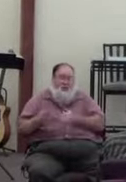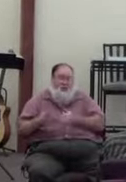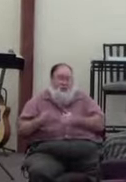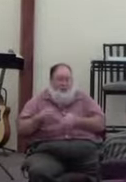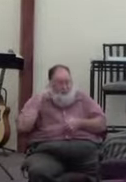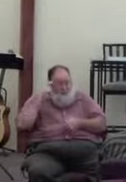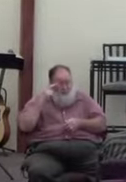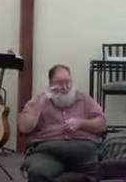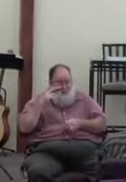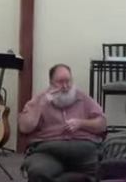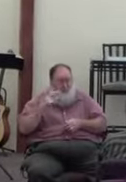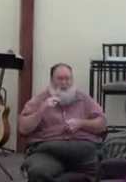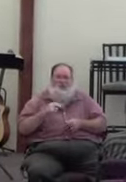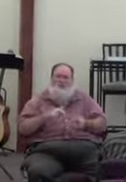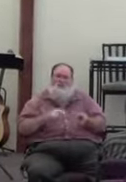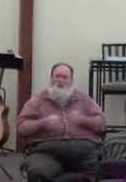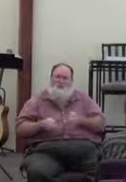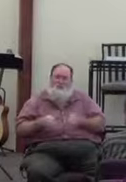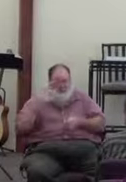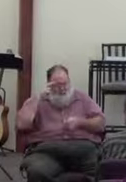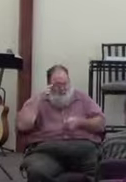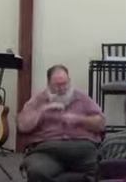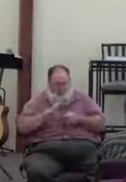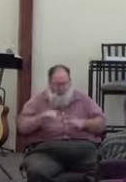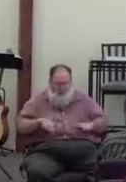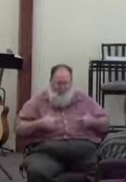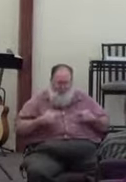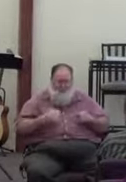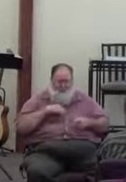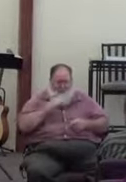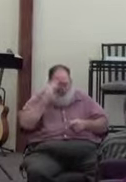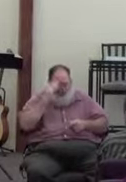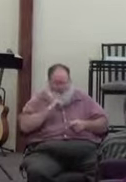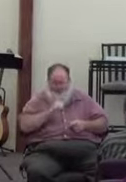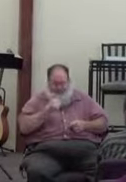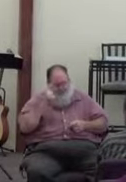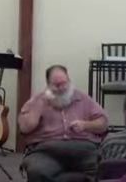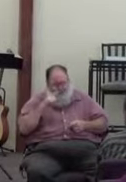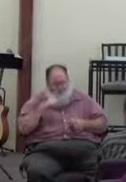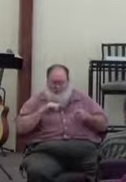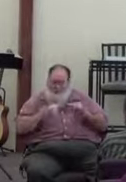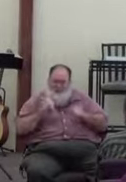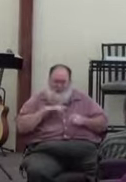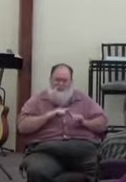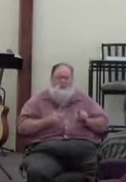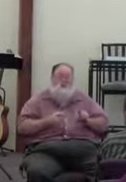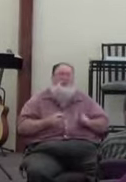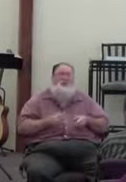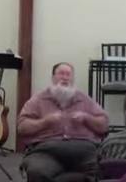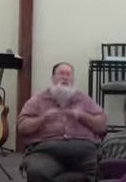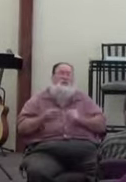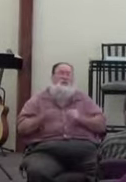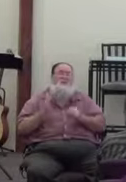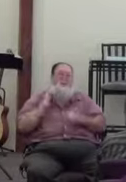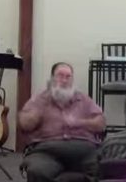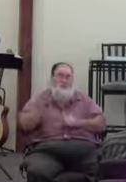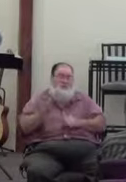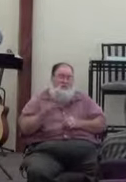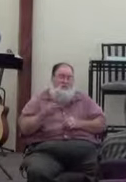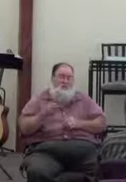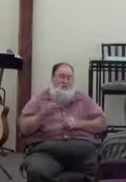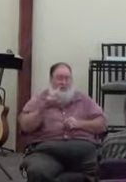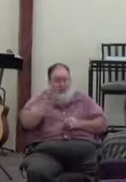but to prosper us, to give us hope, and to give us a future. God has the plan for you.